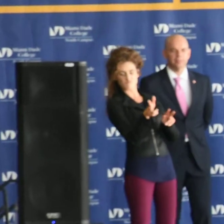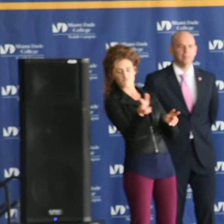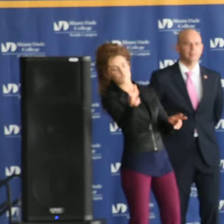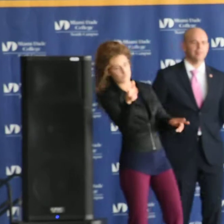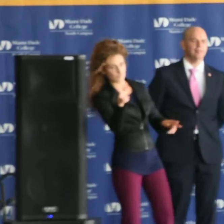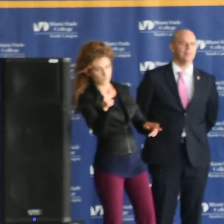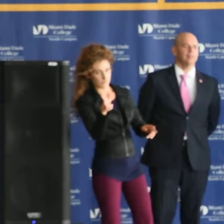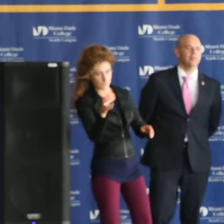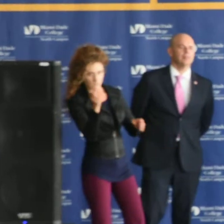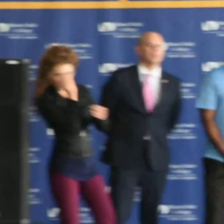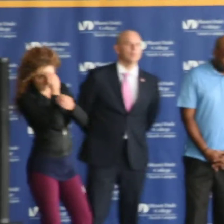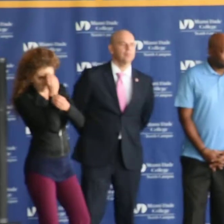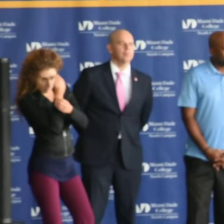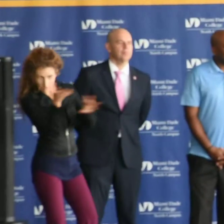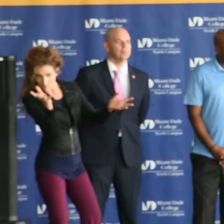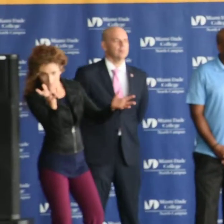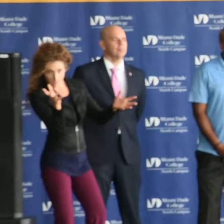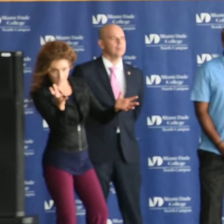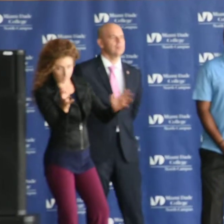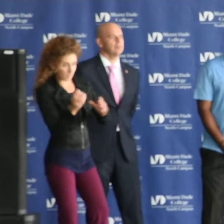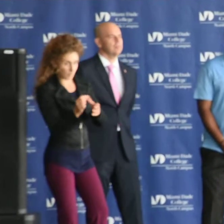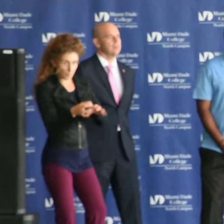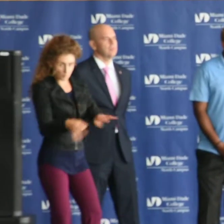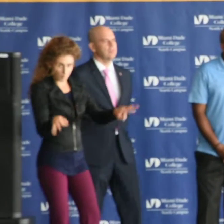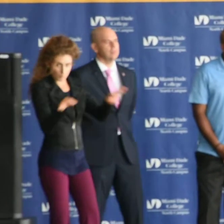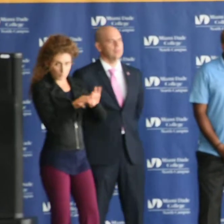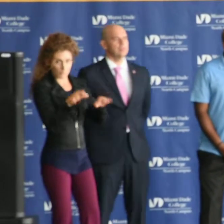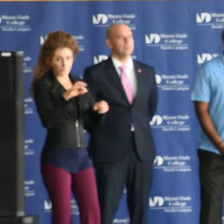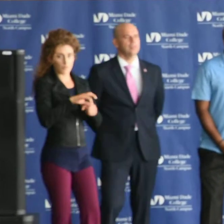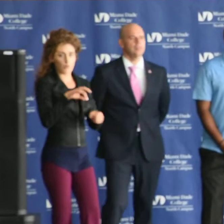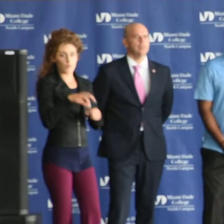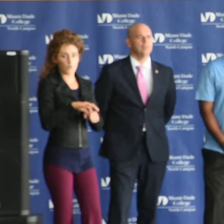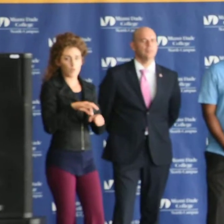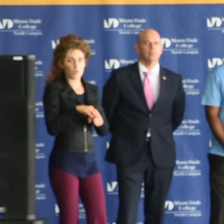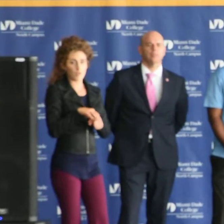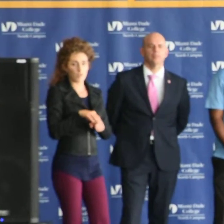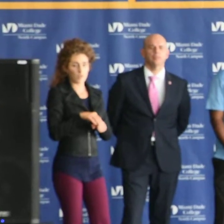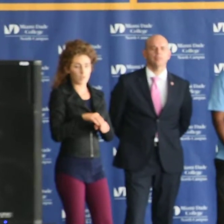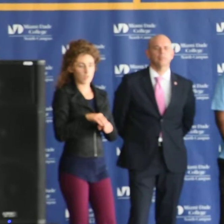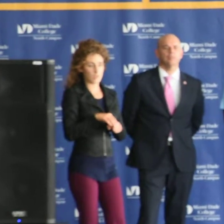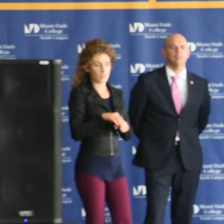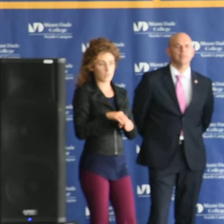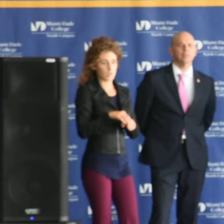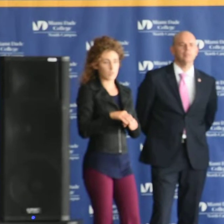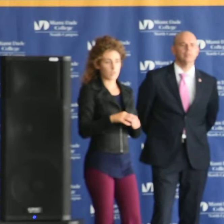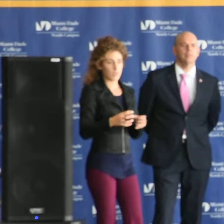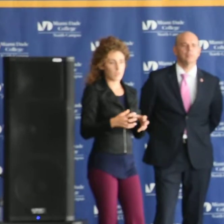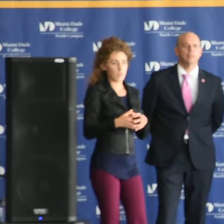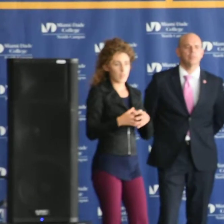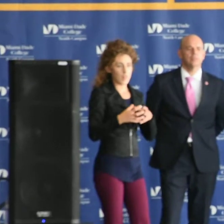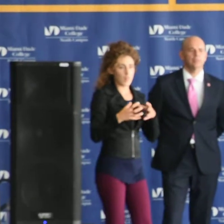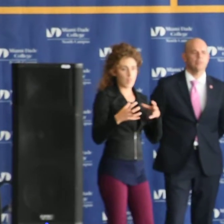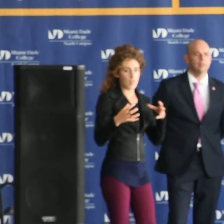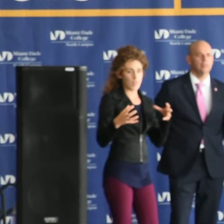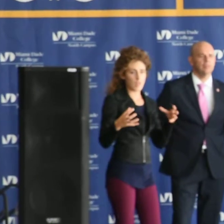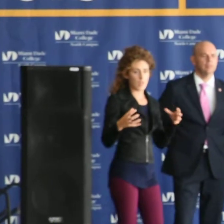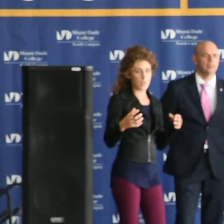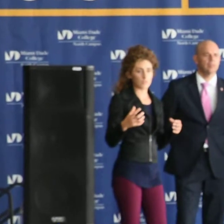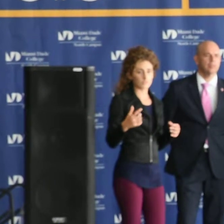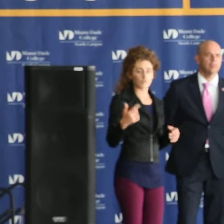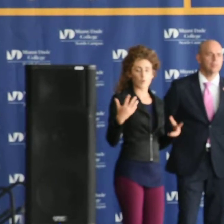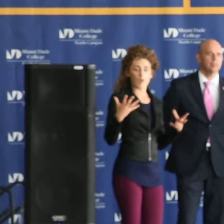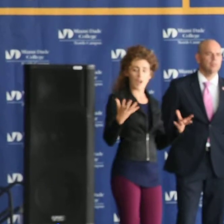how important it was to vote, which allowed me to bring to